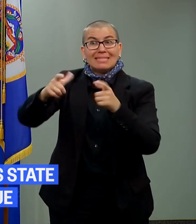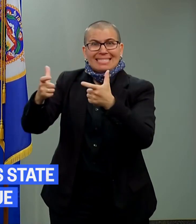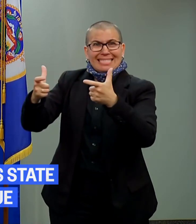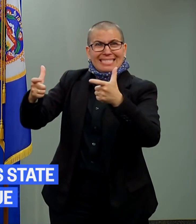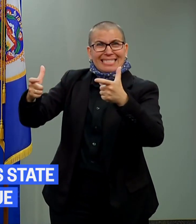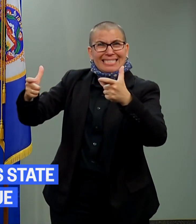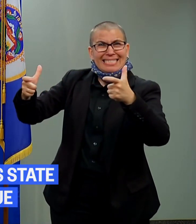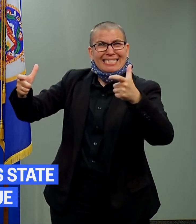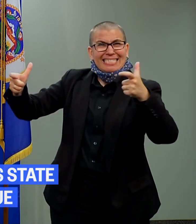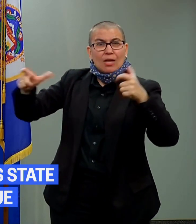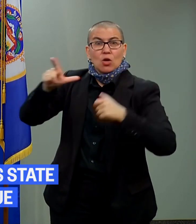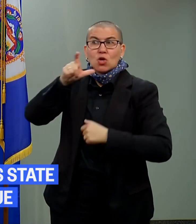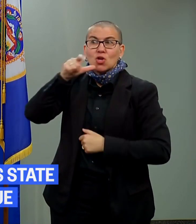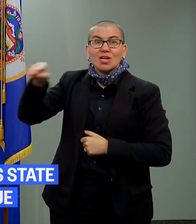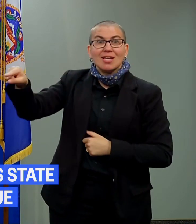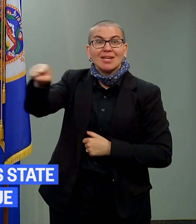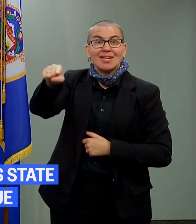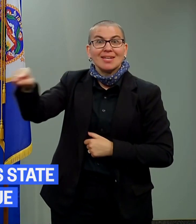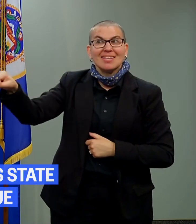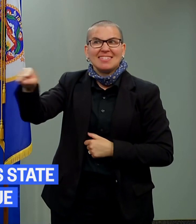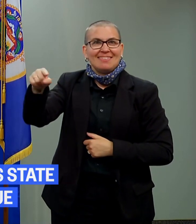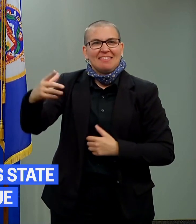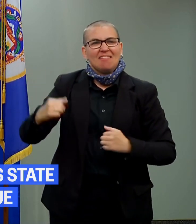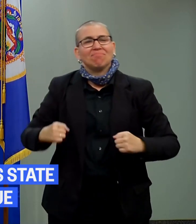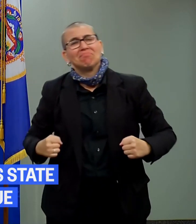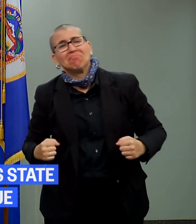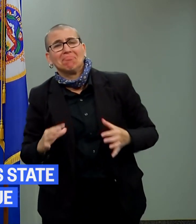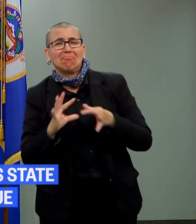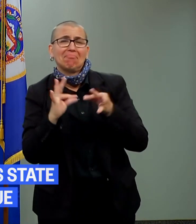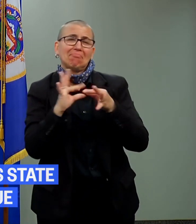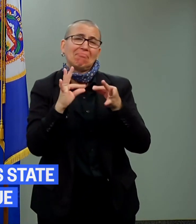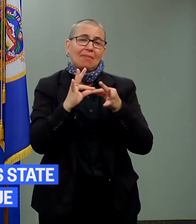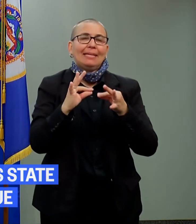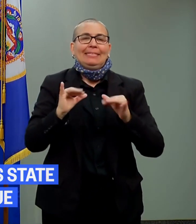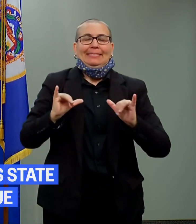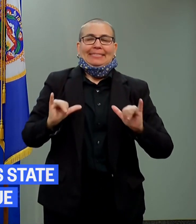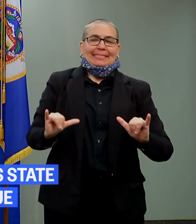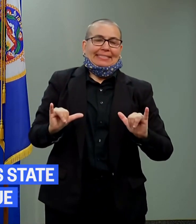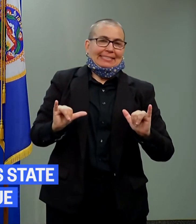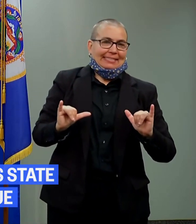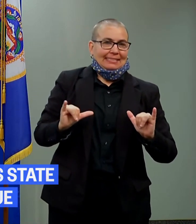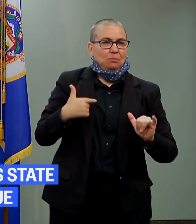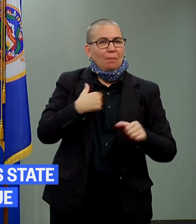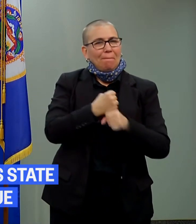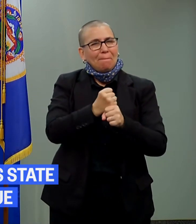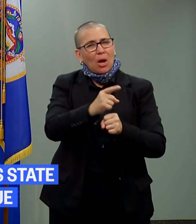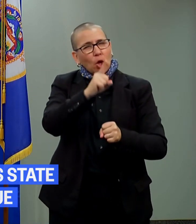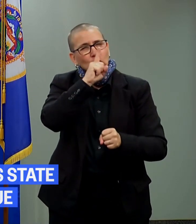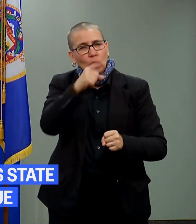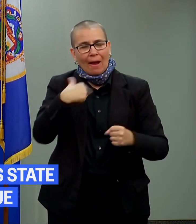armed and ready to do damage, we needed to make sure that we had those resources there.